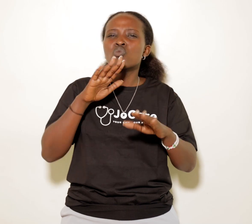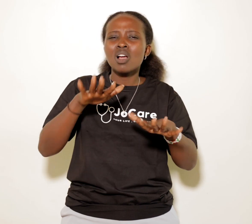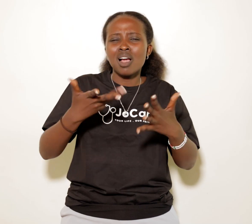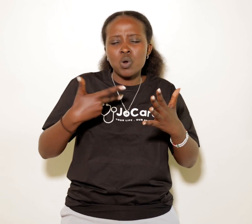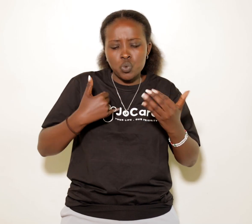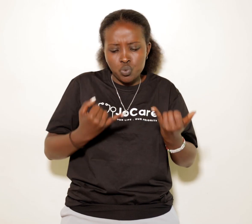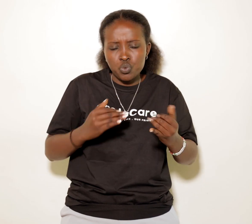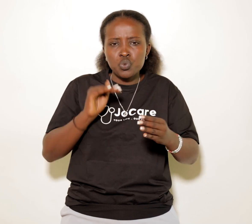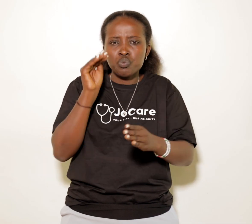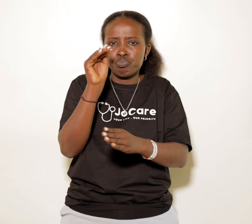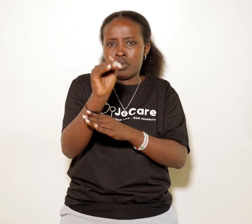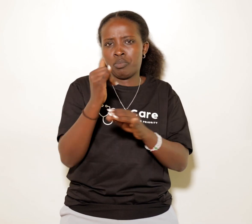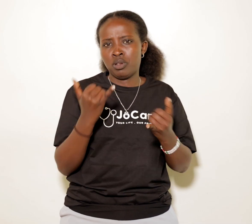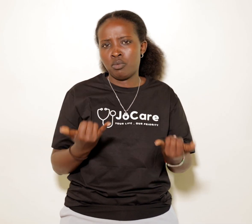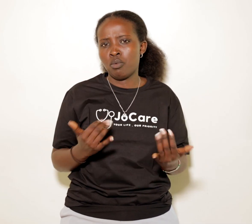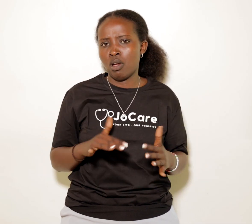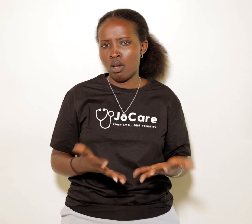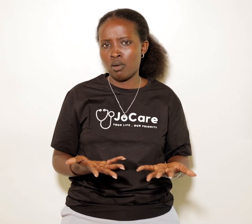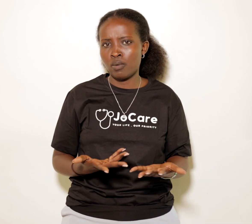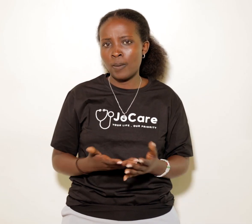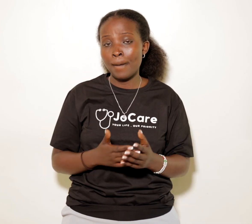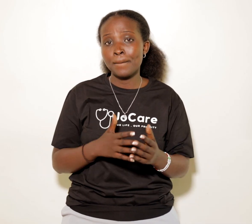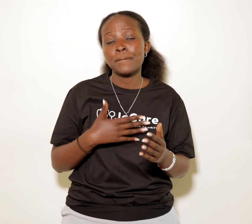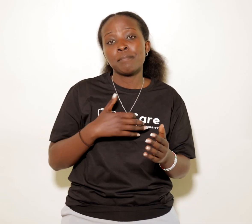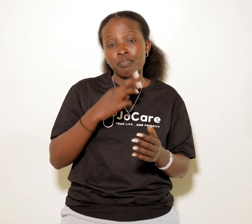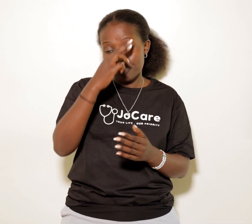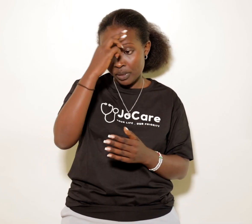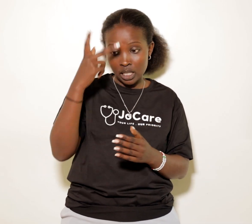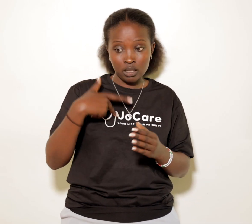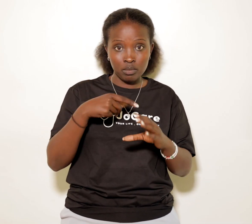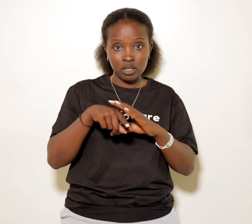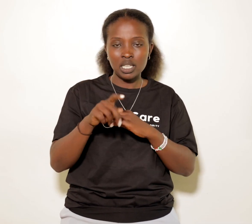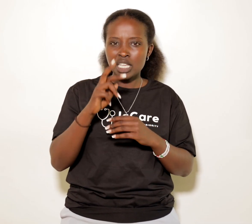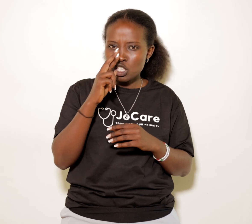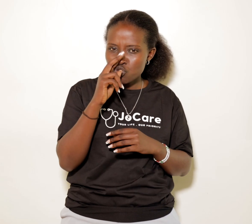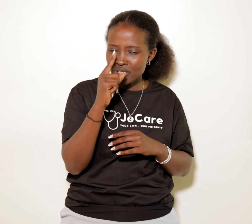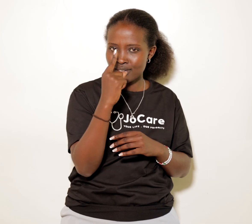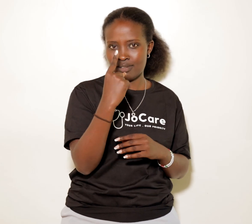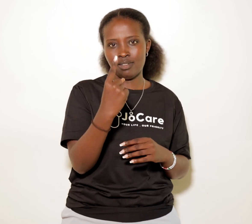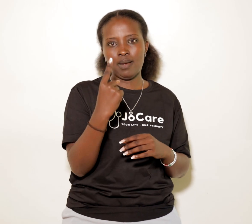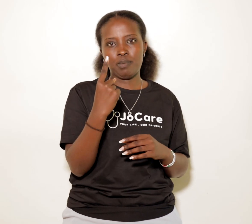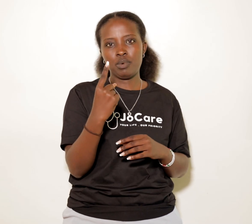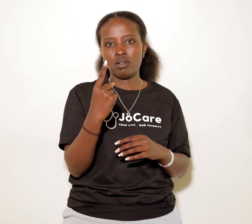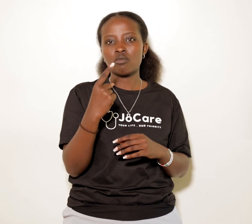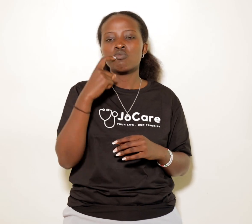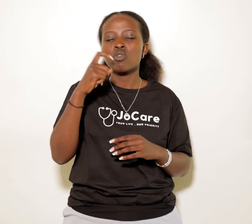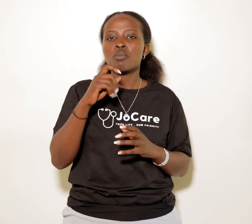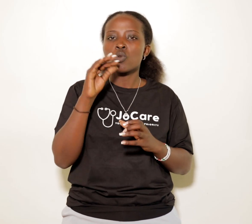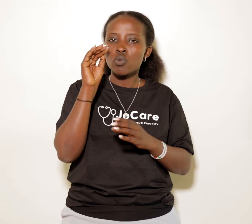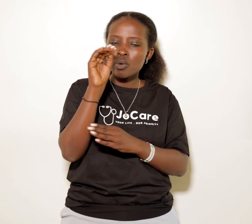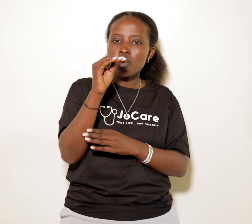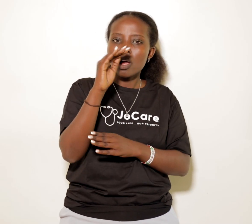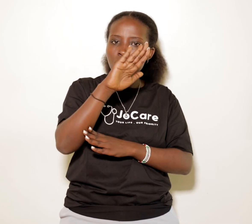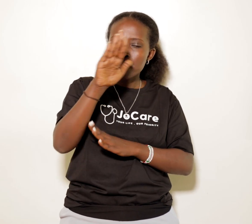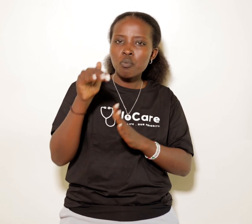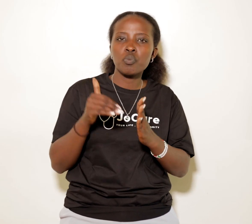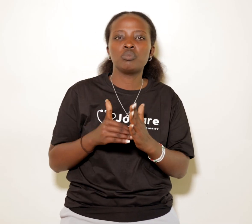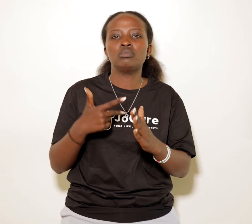you go to tell him? About his sexual desire. So firstly, we should give them options with either to use